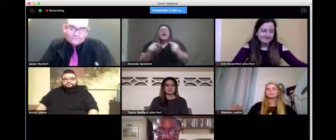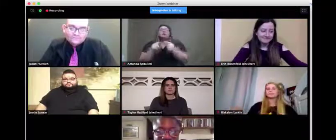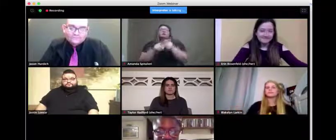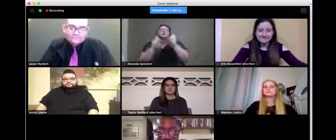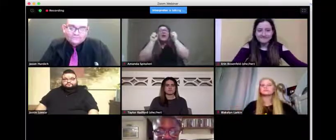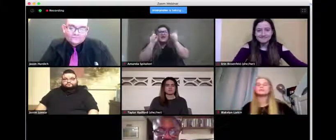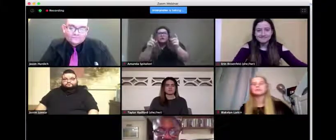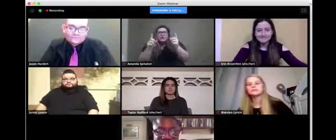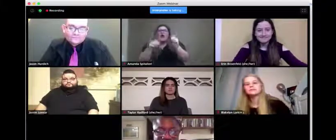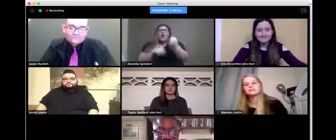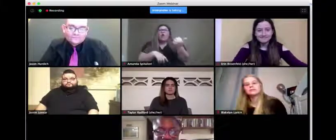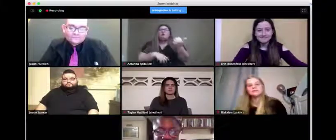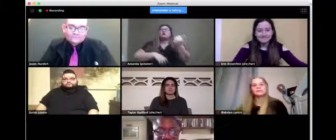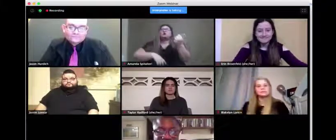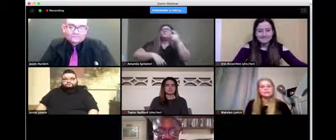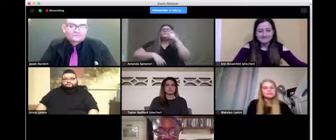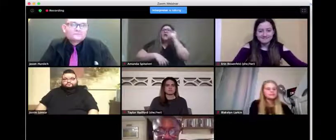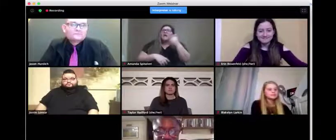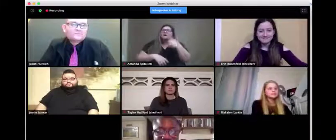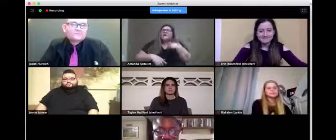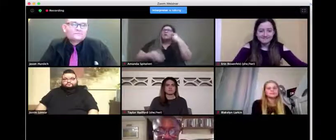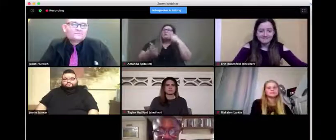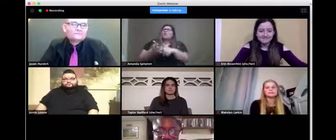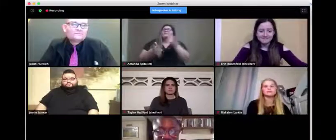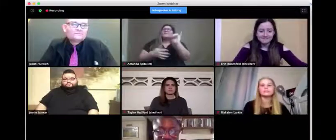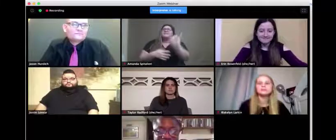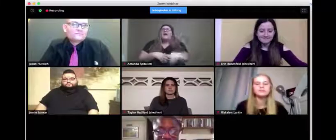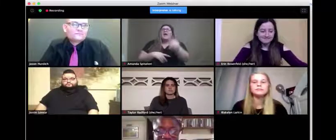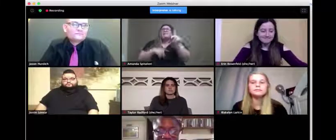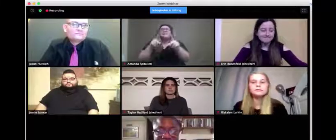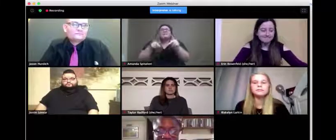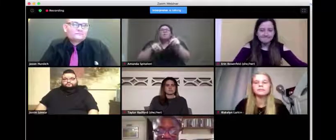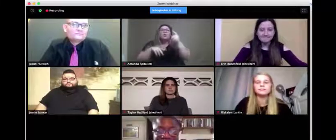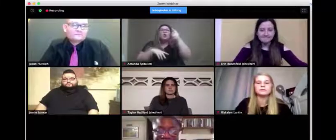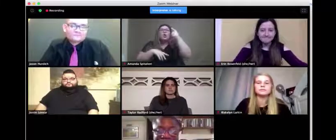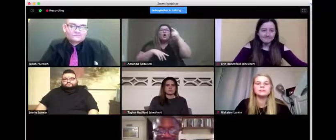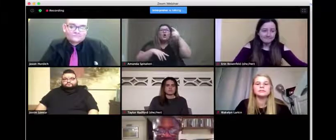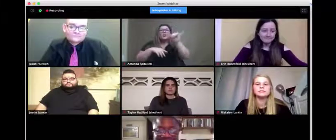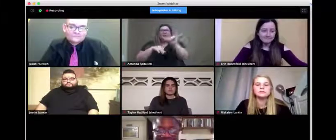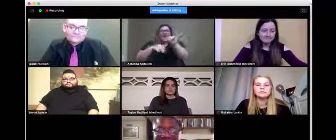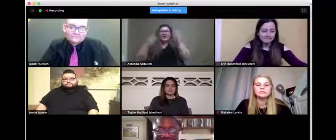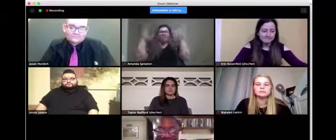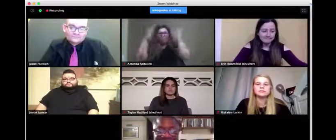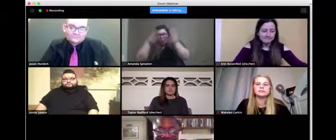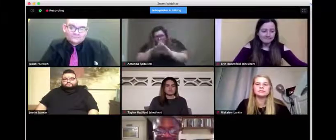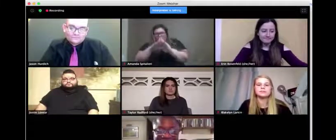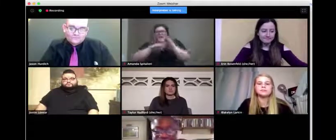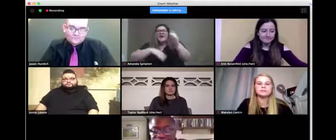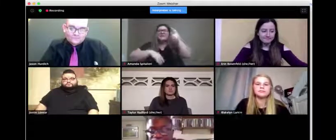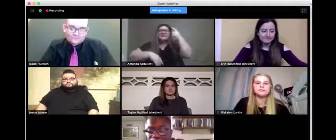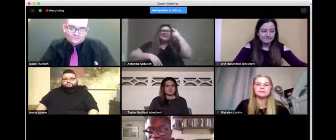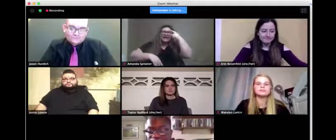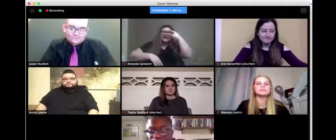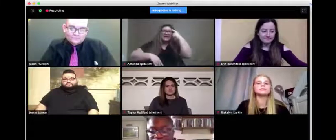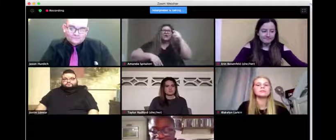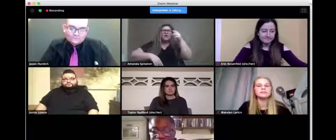people that if they're closed-minded about the deaf, or like the deaf can't talk, or they can't